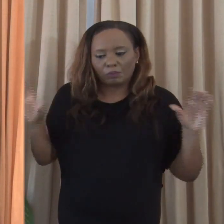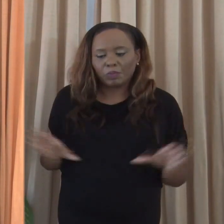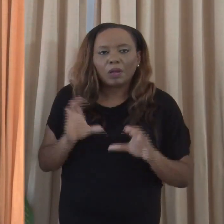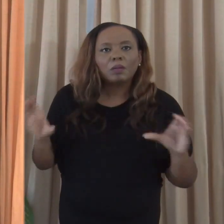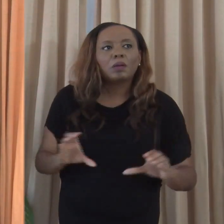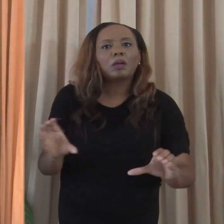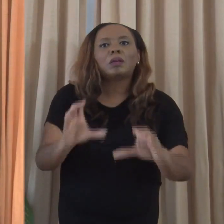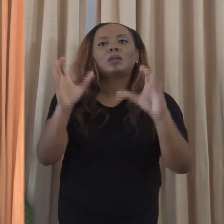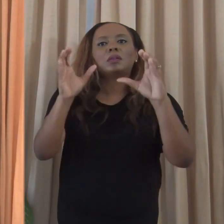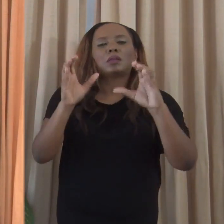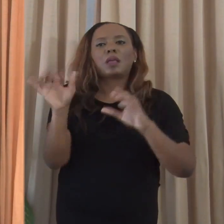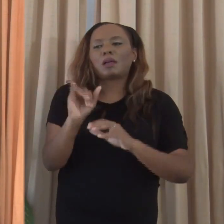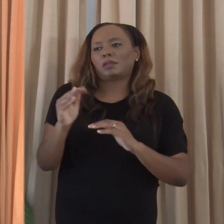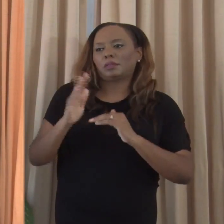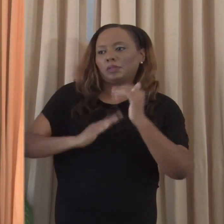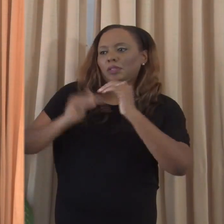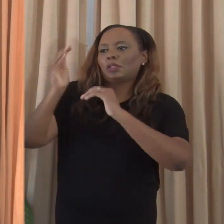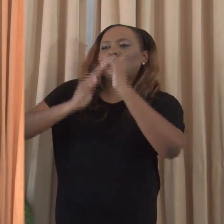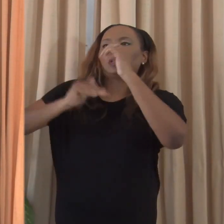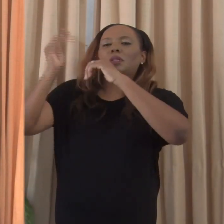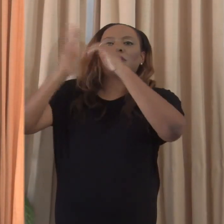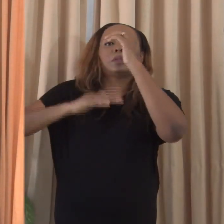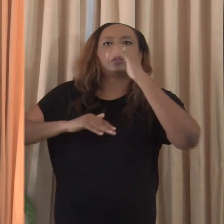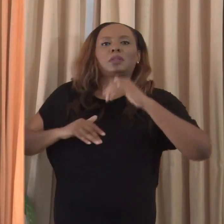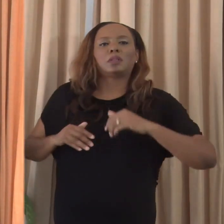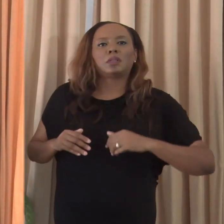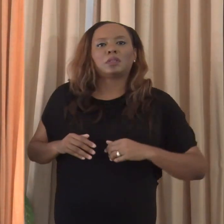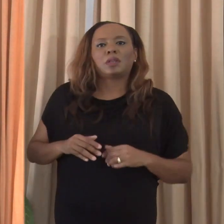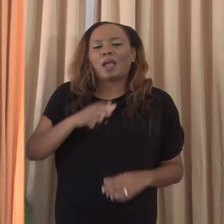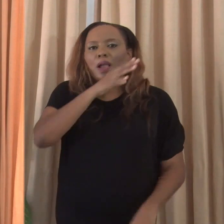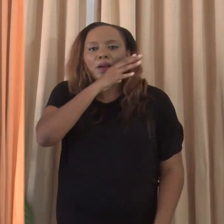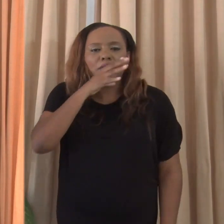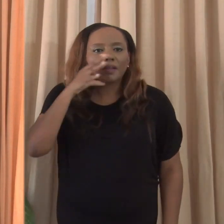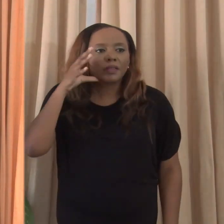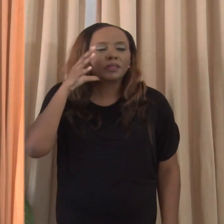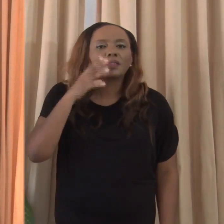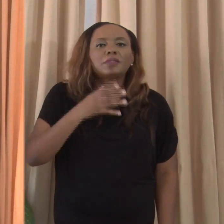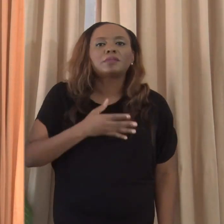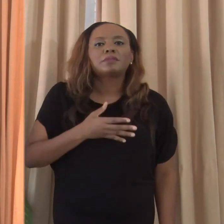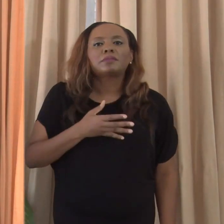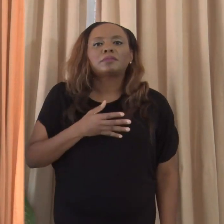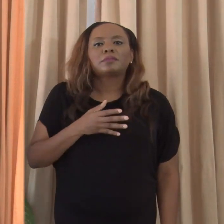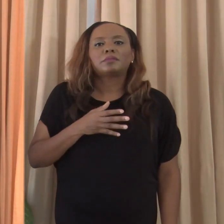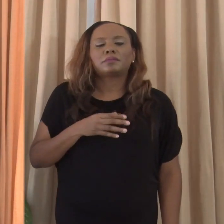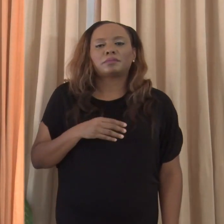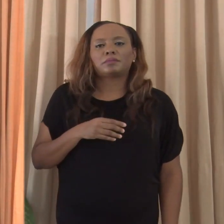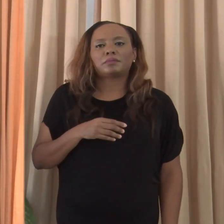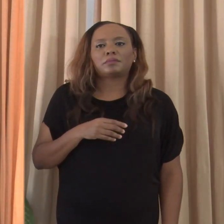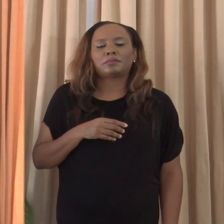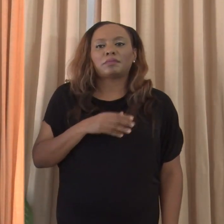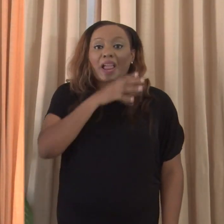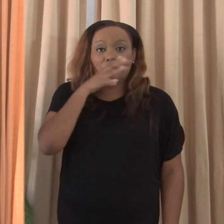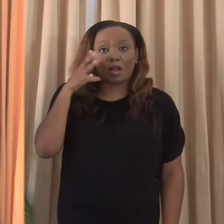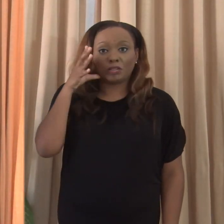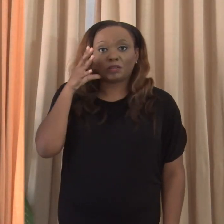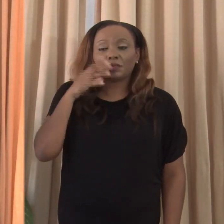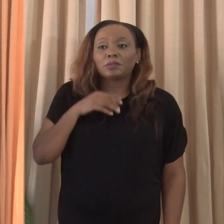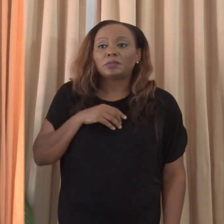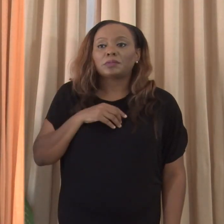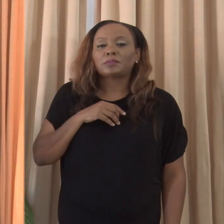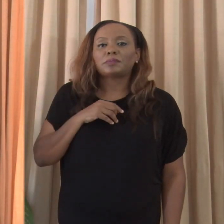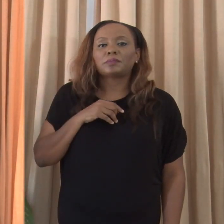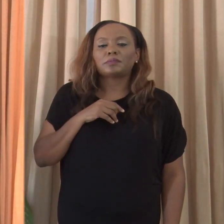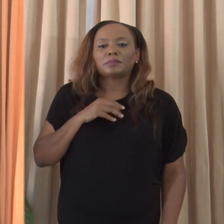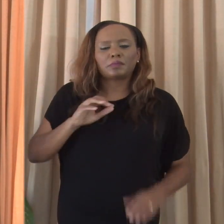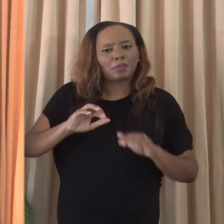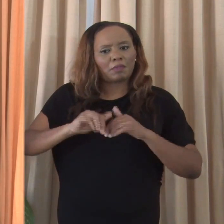for example, in construction, for example, in agriculture, and all other areas that we can as